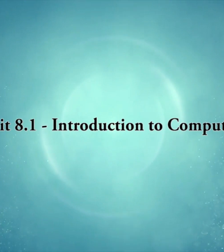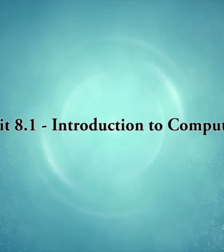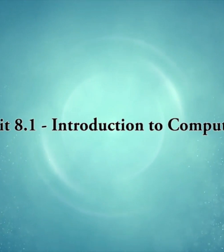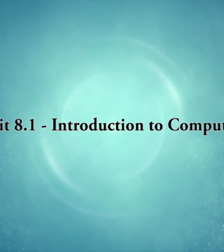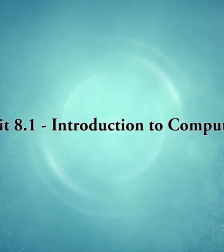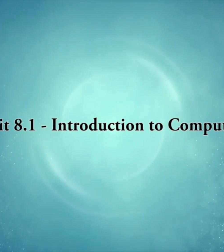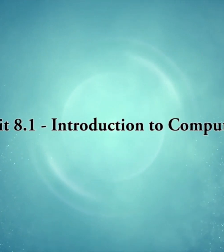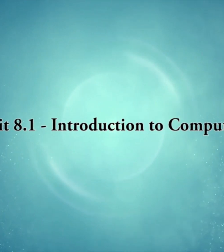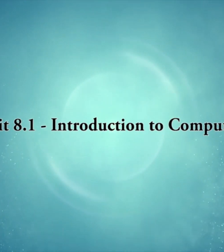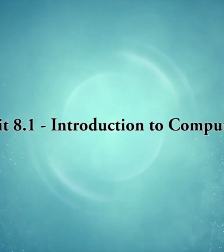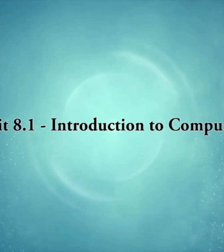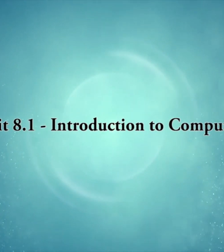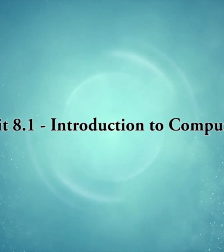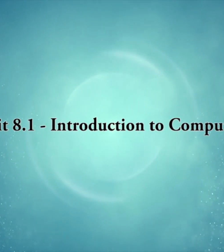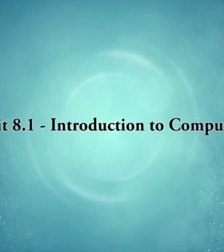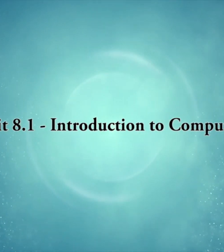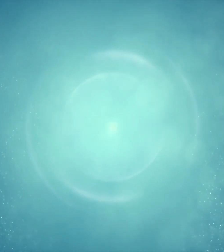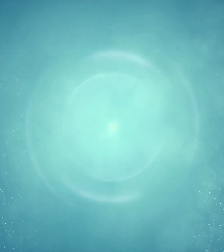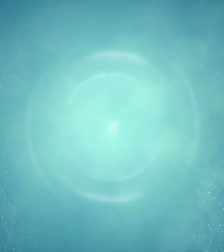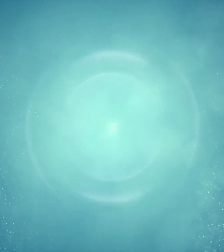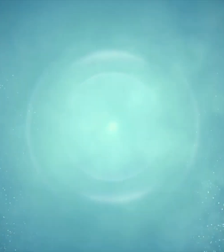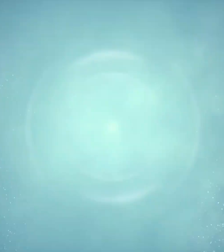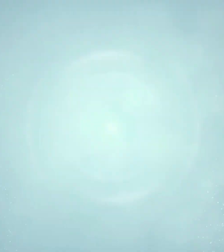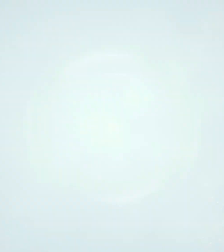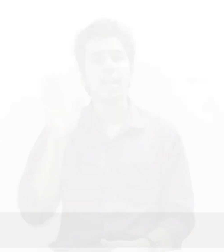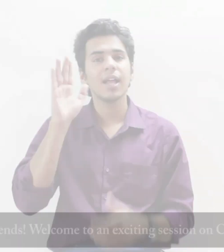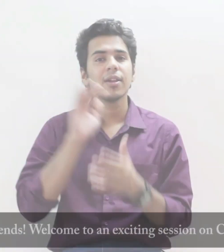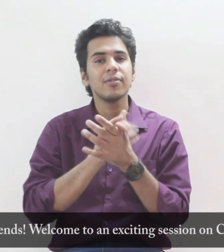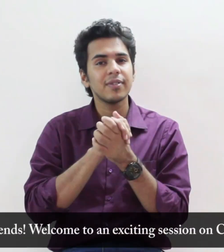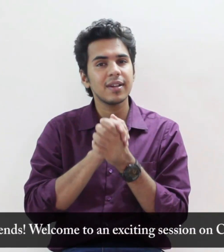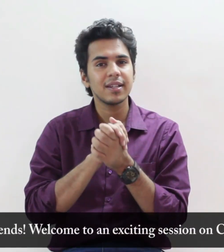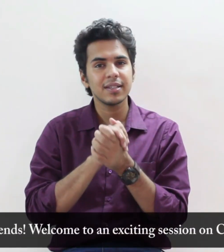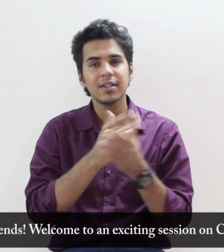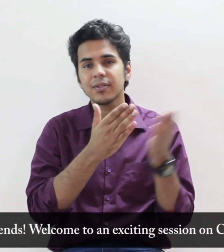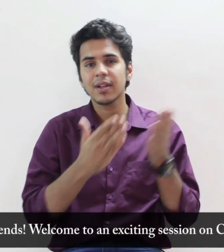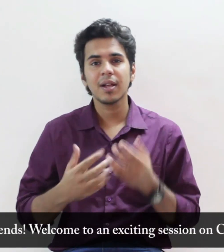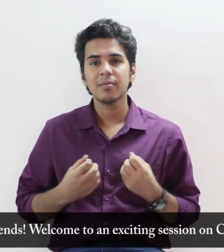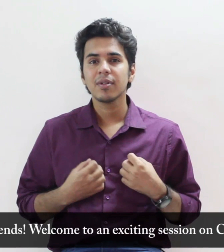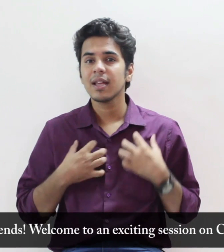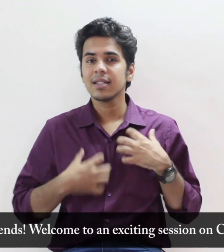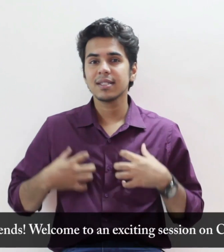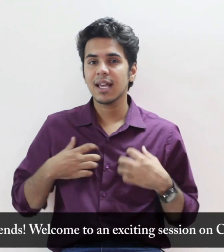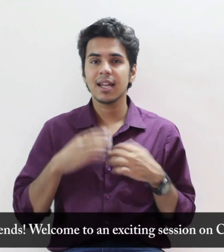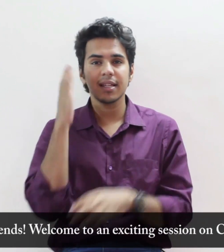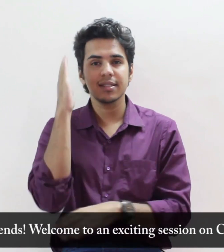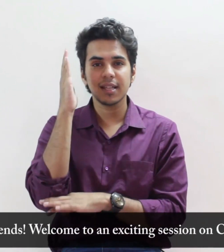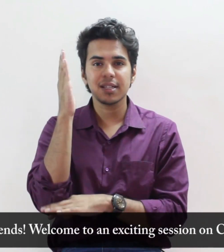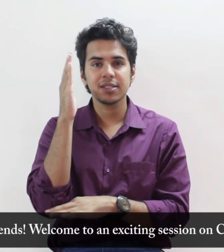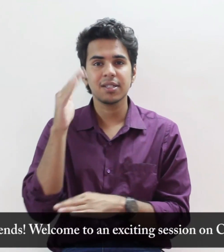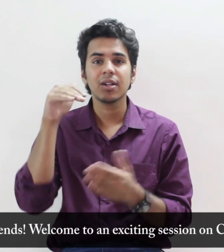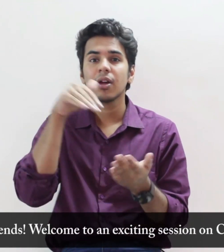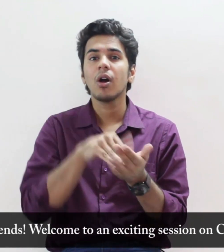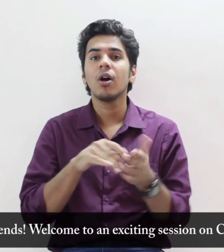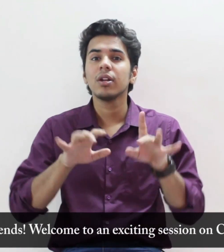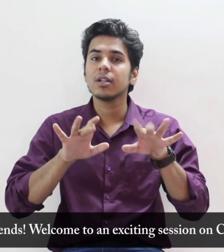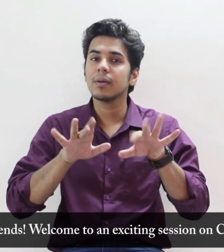Unit 8.1: Introduction to computers. Hello friends, welcome to an exciting session on